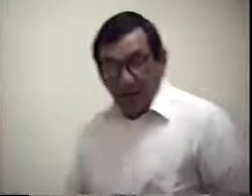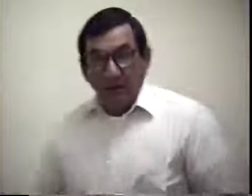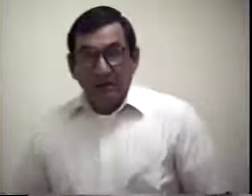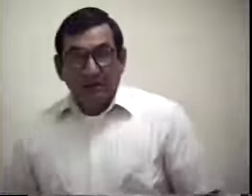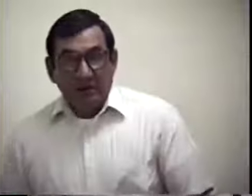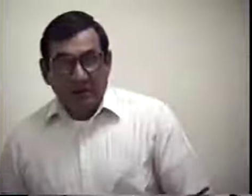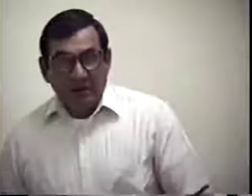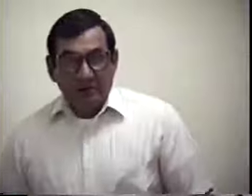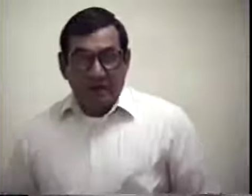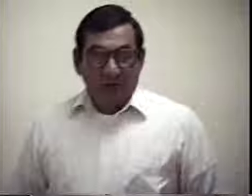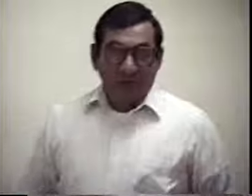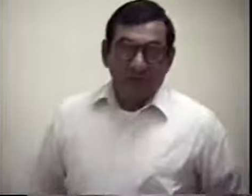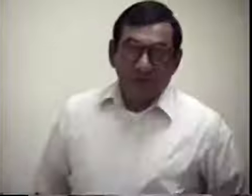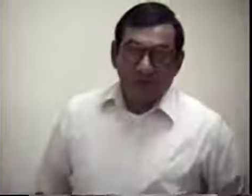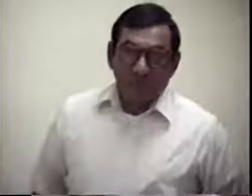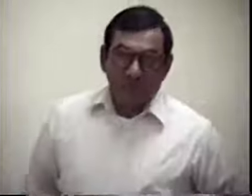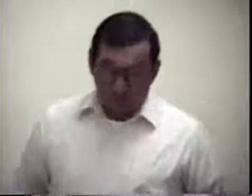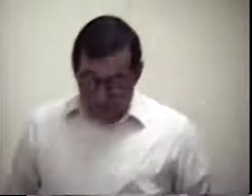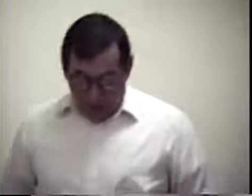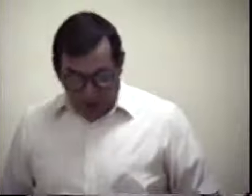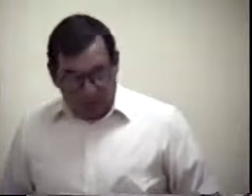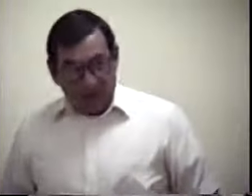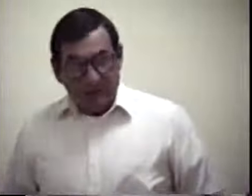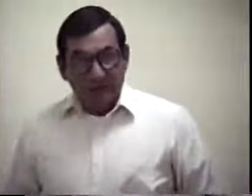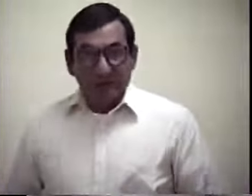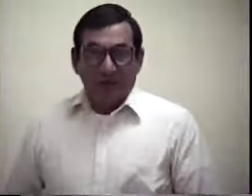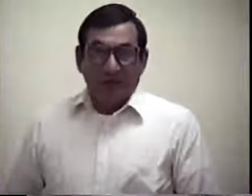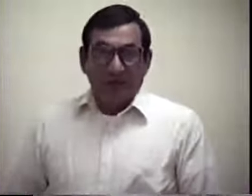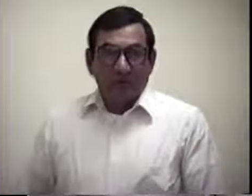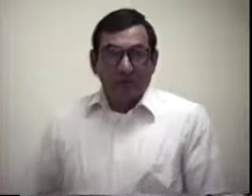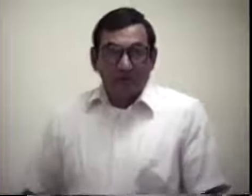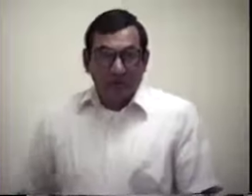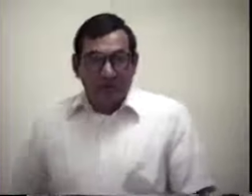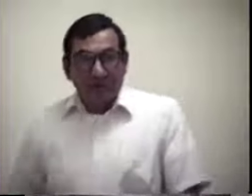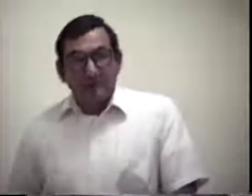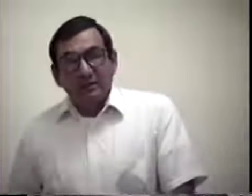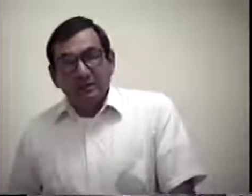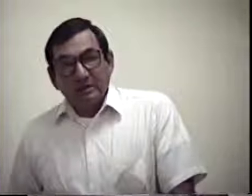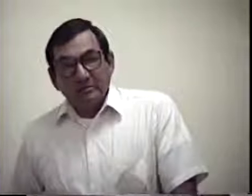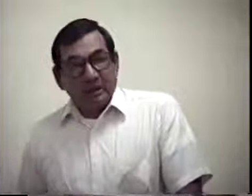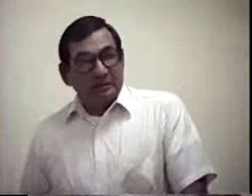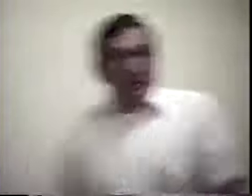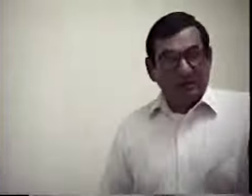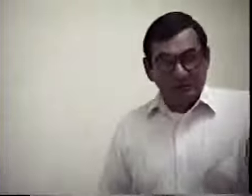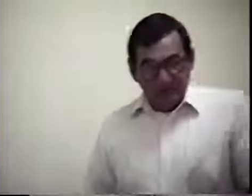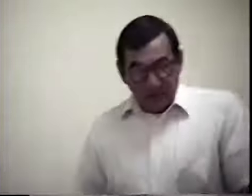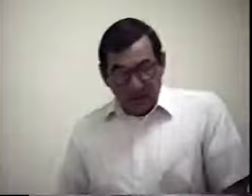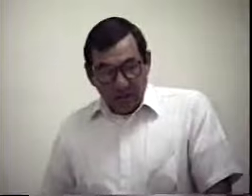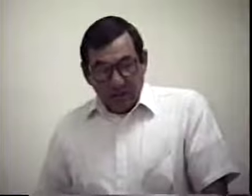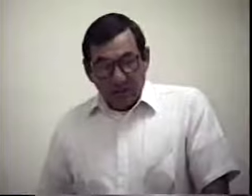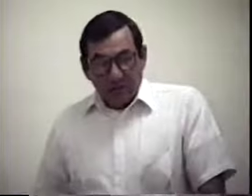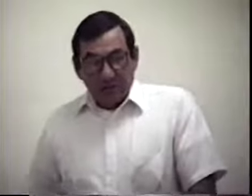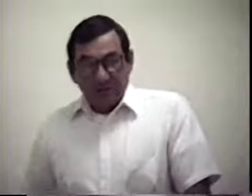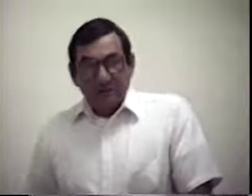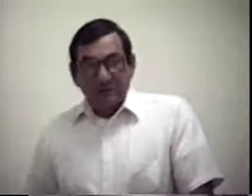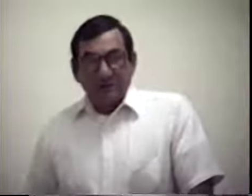great. My name is Lonnie Weeks. I'm living in Riverton now. I'm originally from Montana. I'm an enrolled